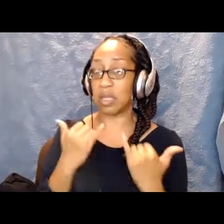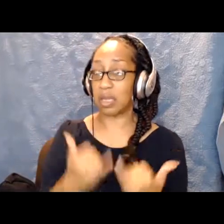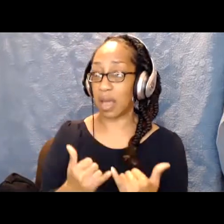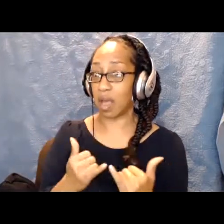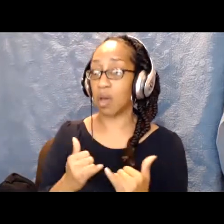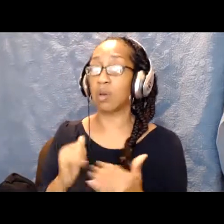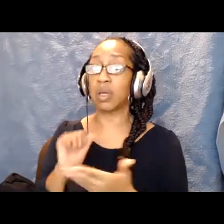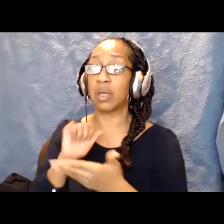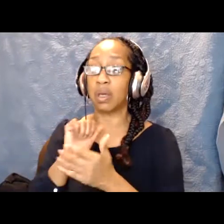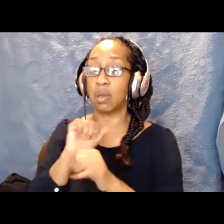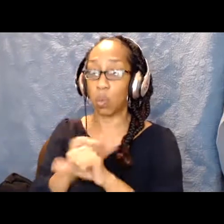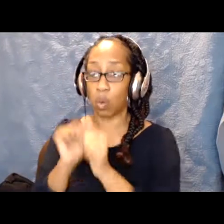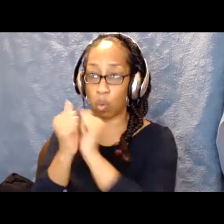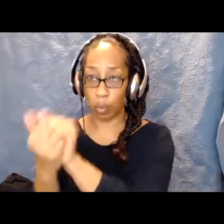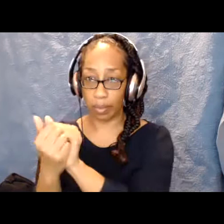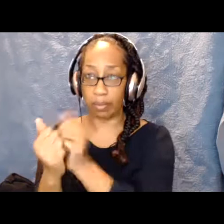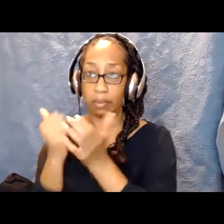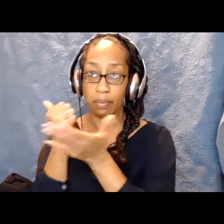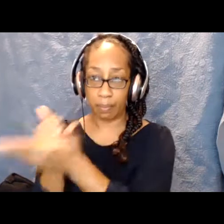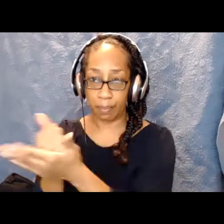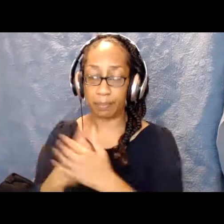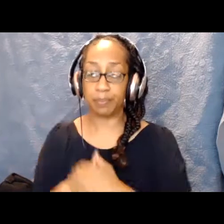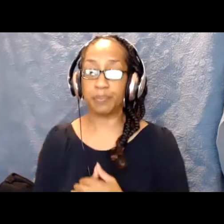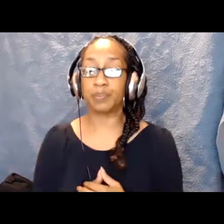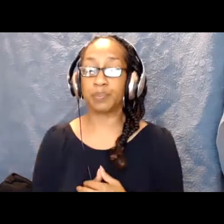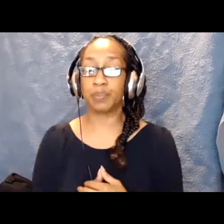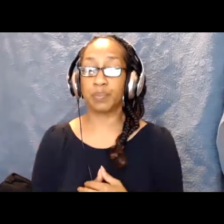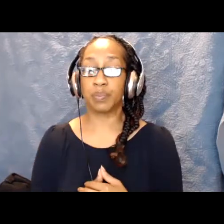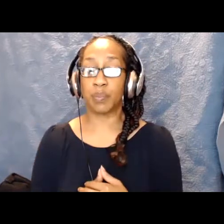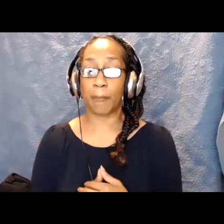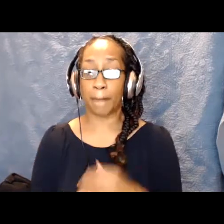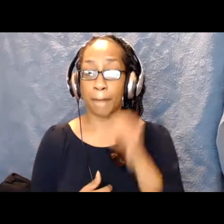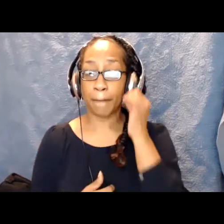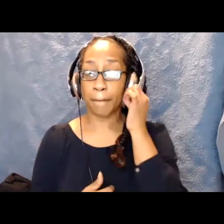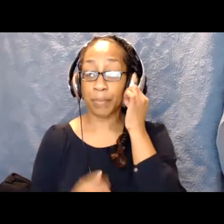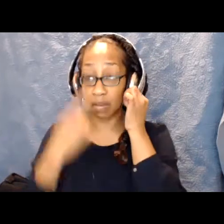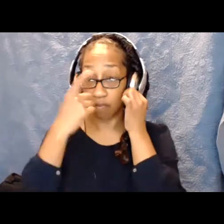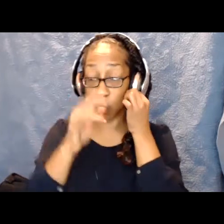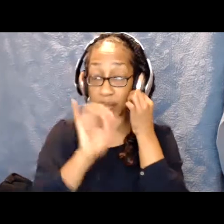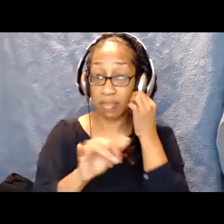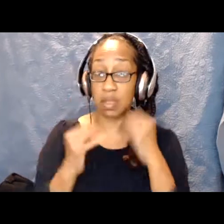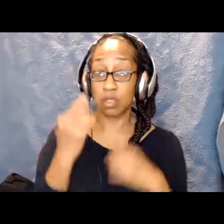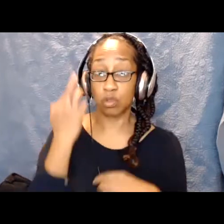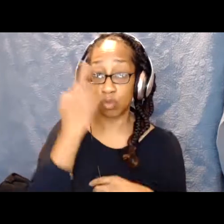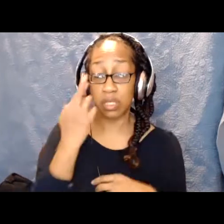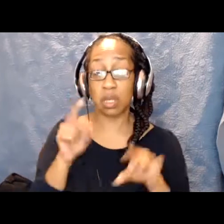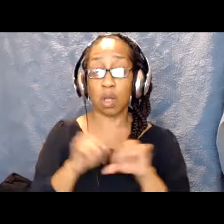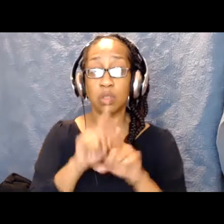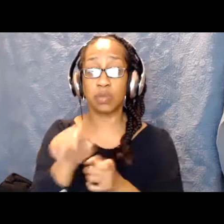with. And it is for this reason, as well as the specific types